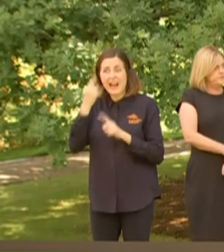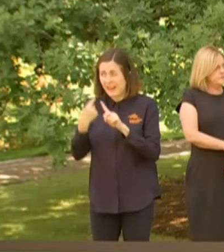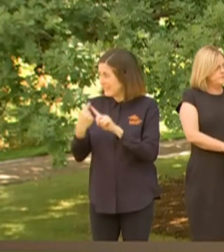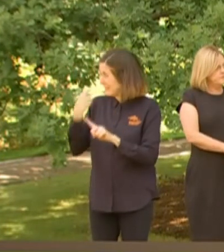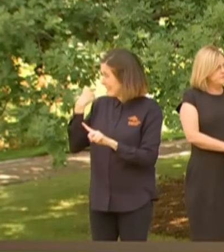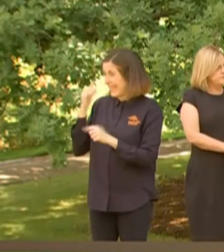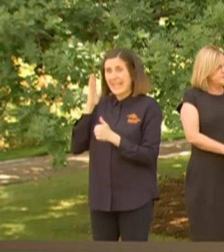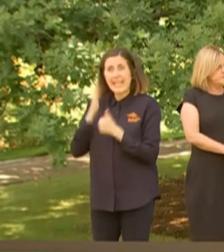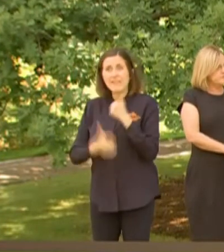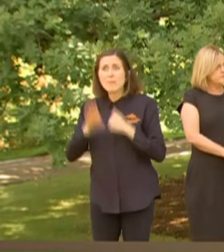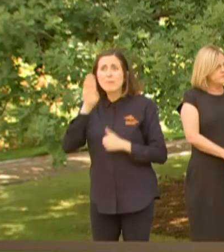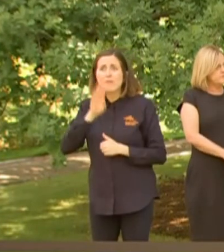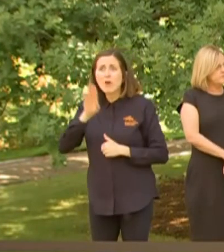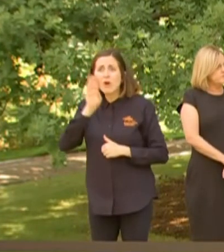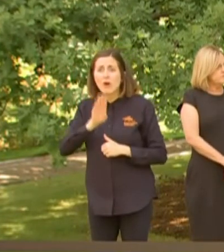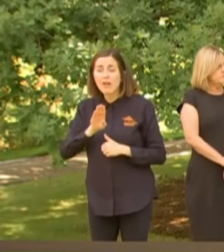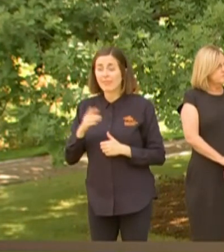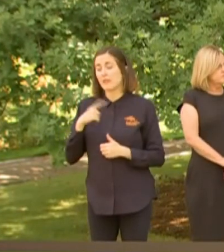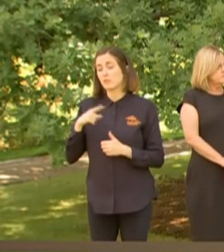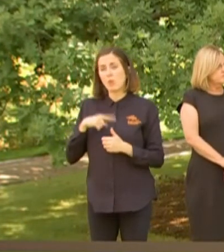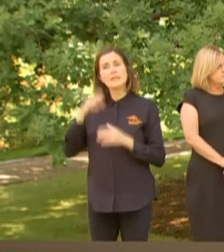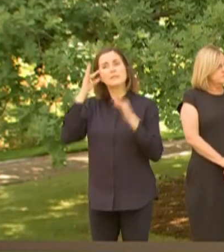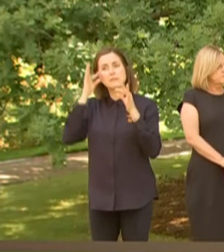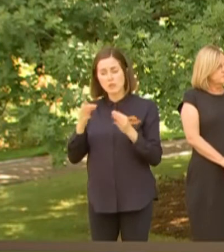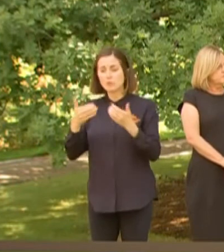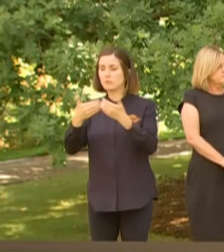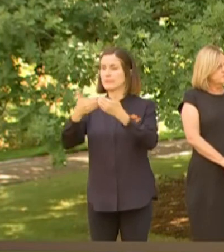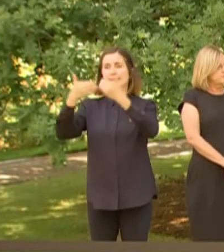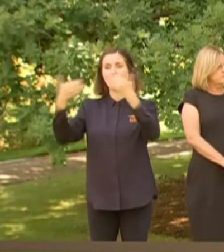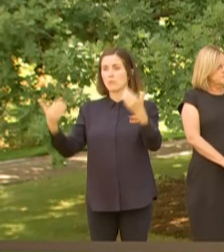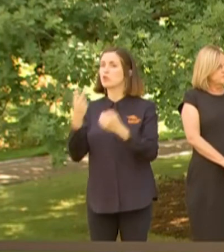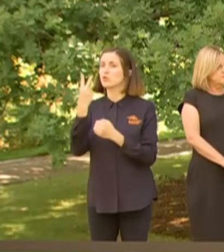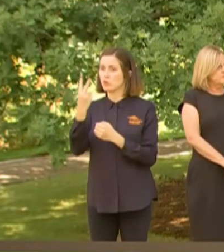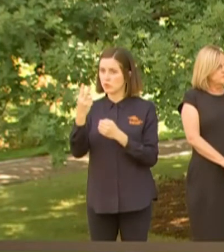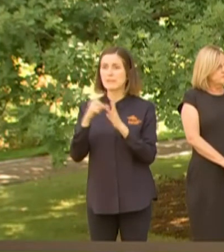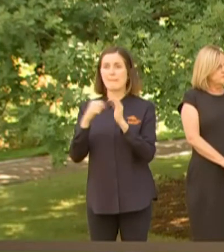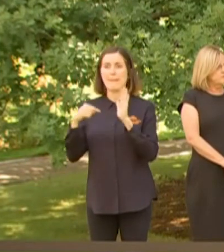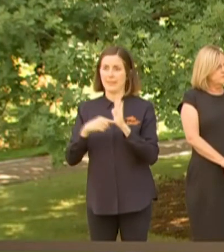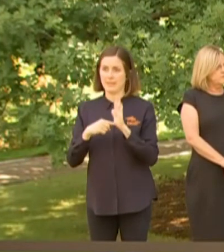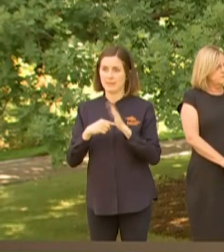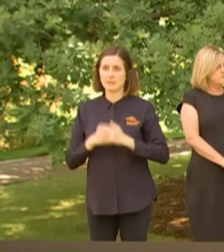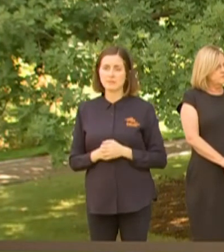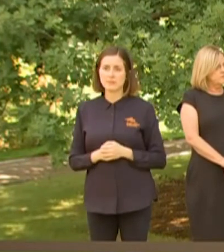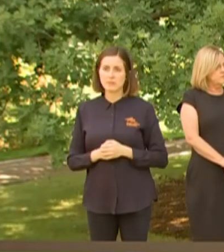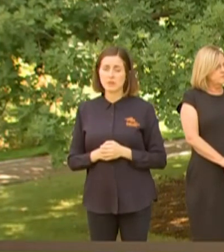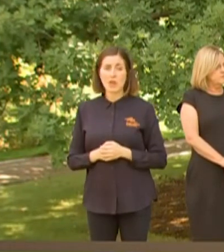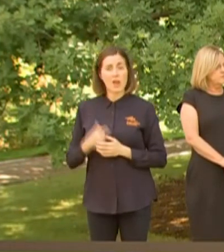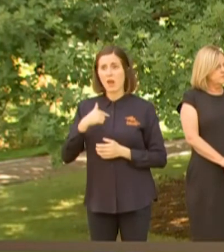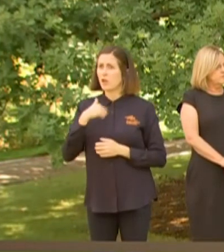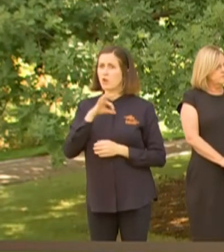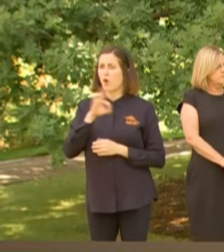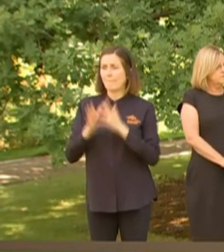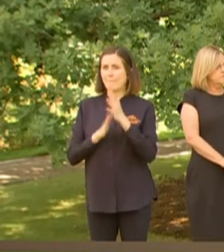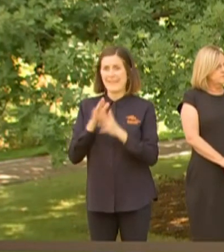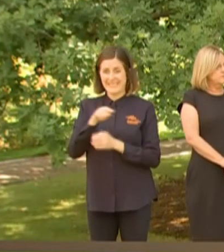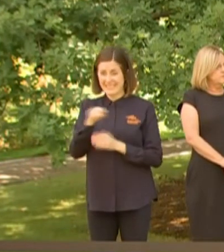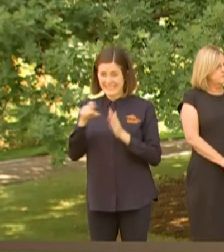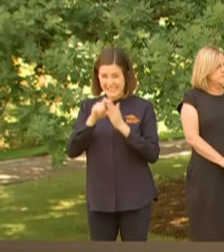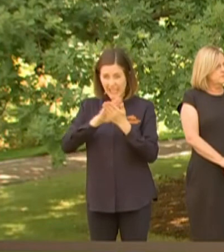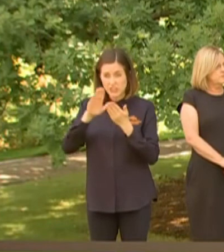not to have to do it again. But now's the time to make those changes. Not just because it's too much to be under one roof.